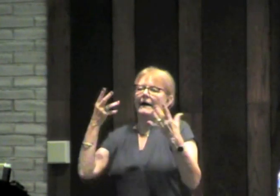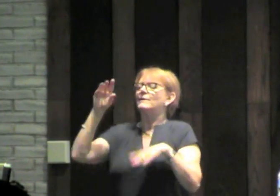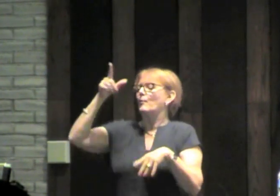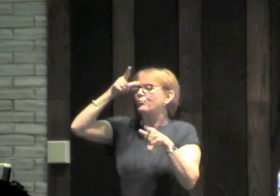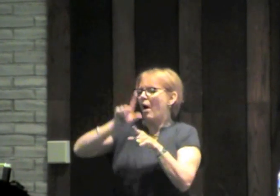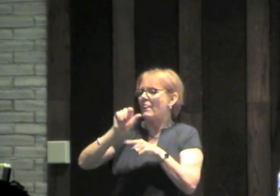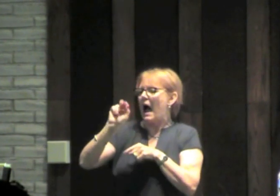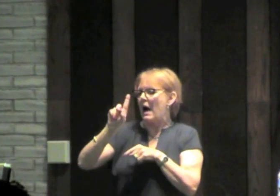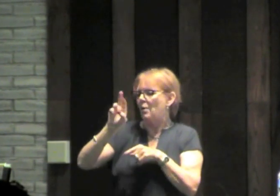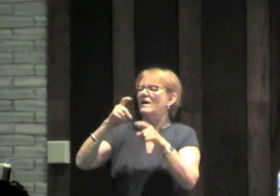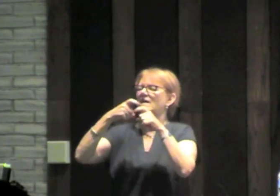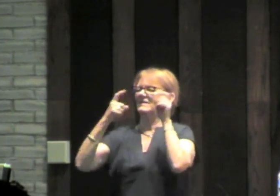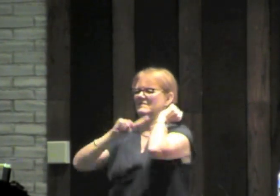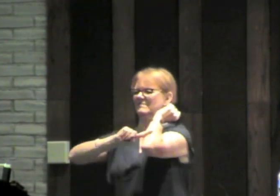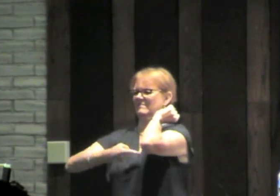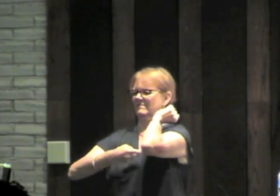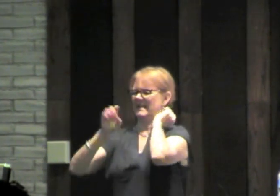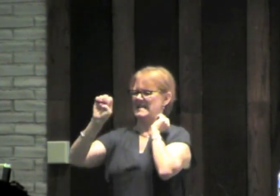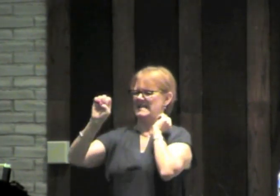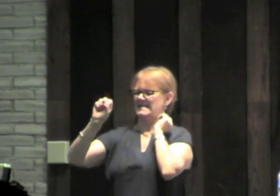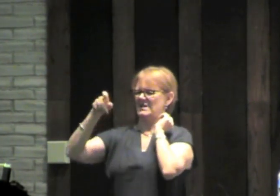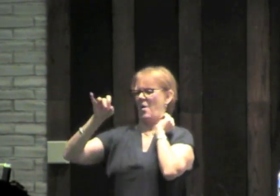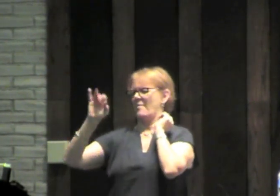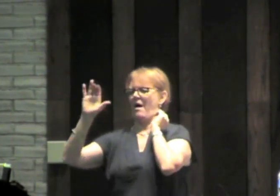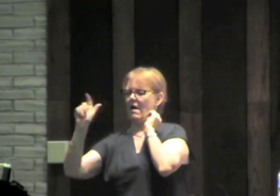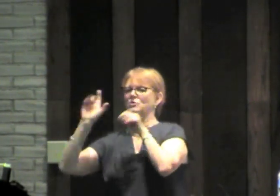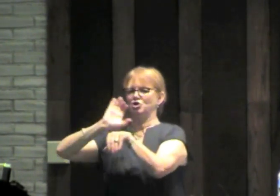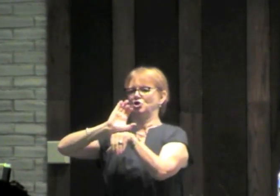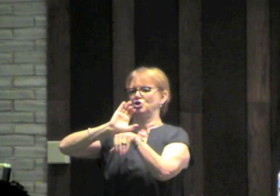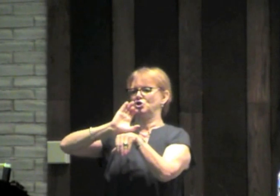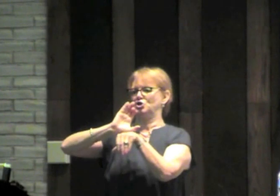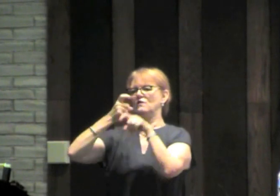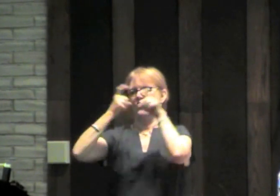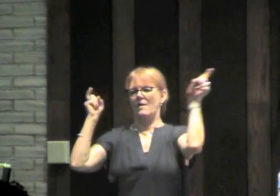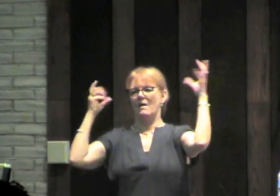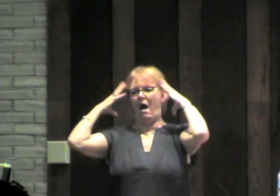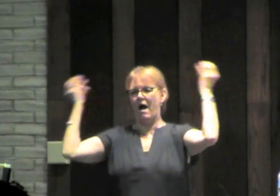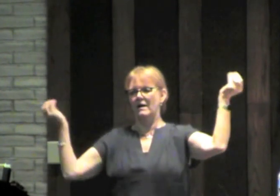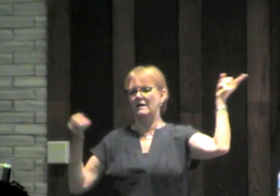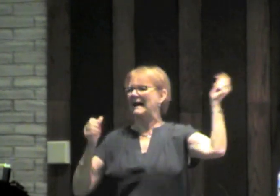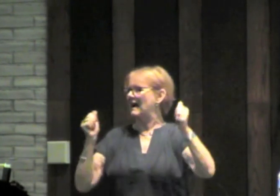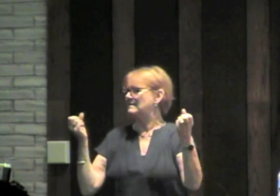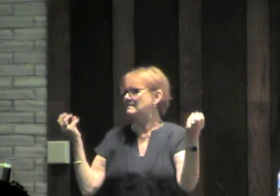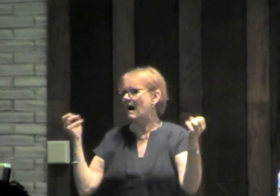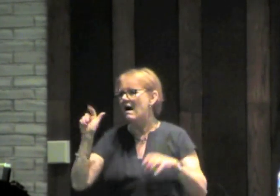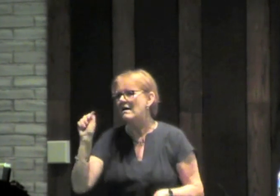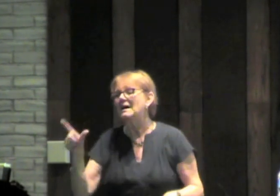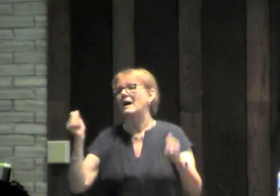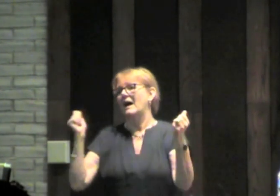He was a brother. I mean, they call him Brother Andrew. He was from the Episcopal Church in Holland. And he